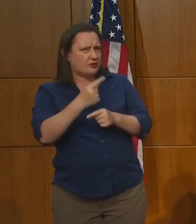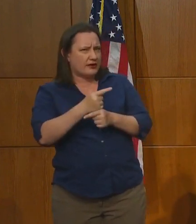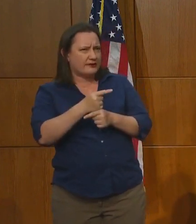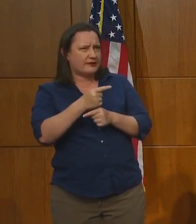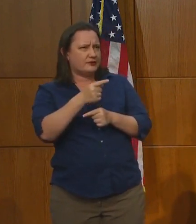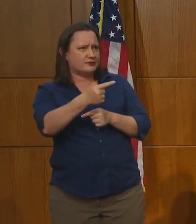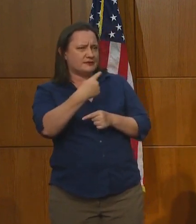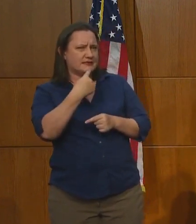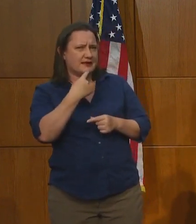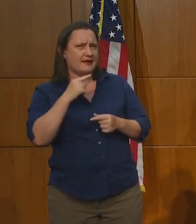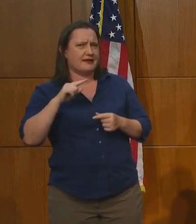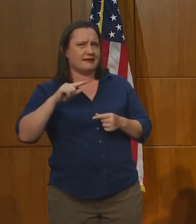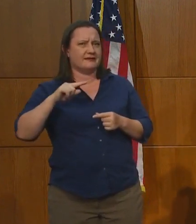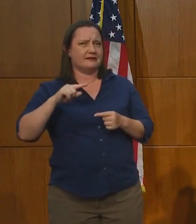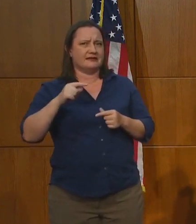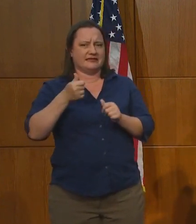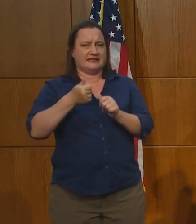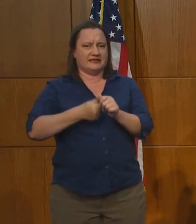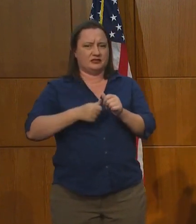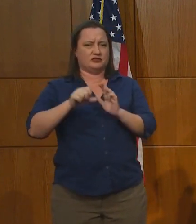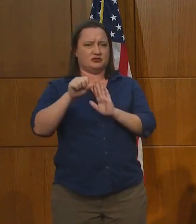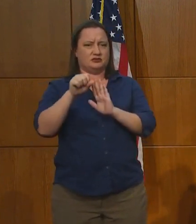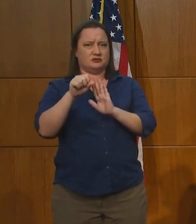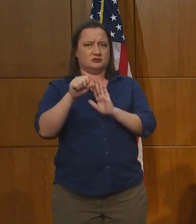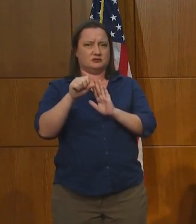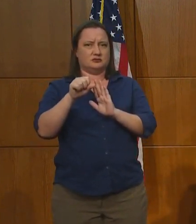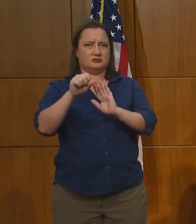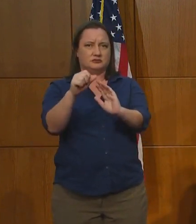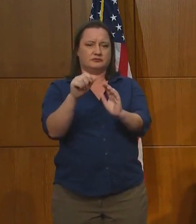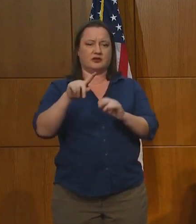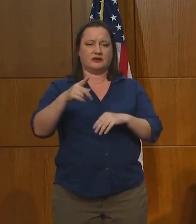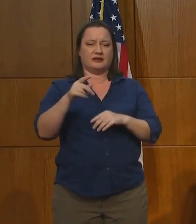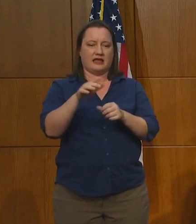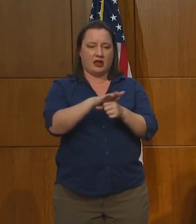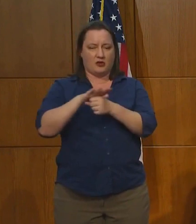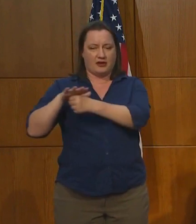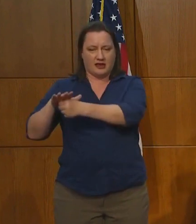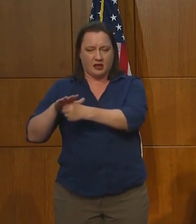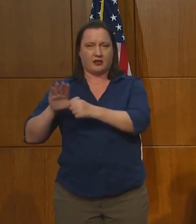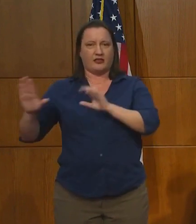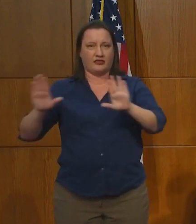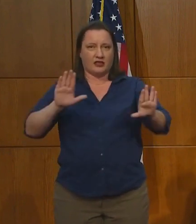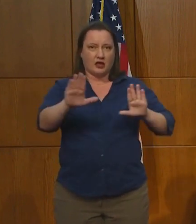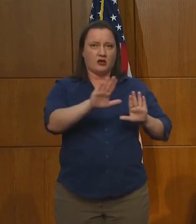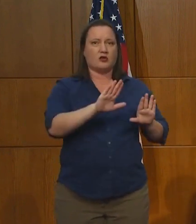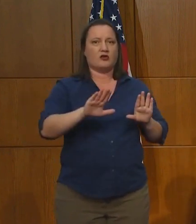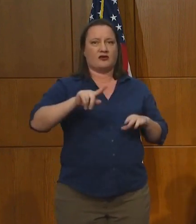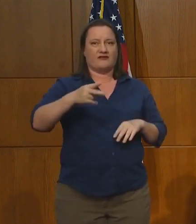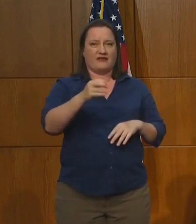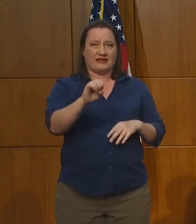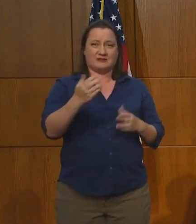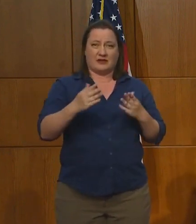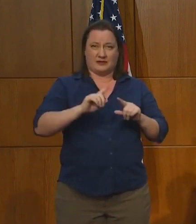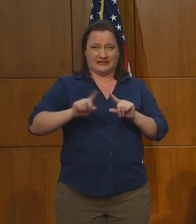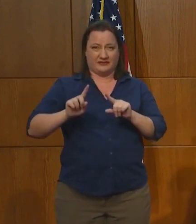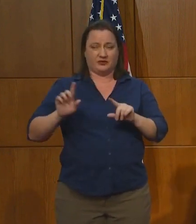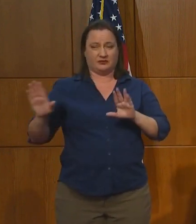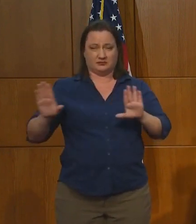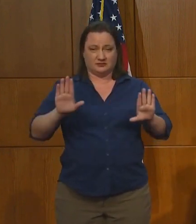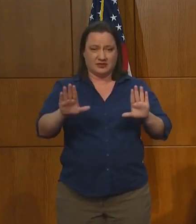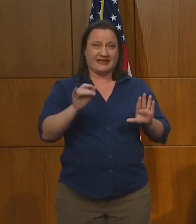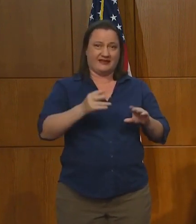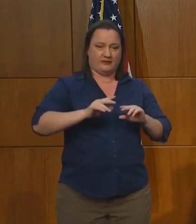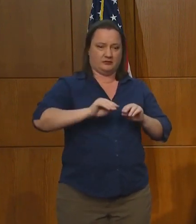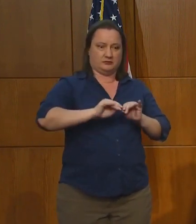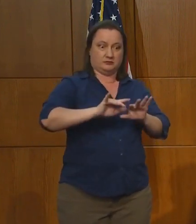That seems like that would leave a patchwork around the state for schools and universities. Yeah, it's a great question, Greg. And as I said, let's talk about